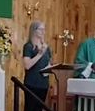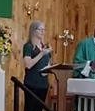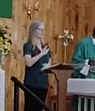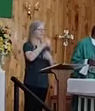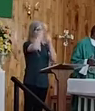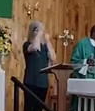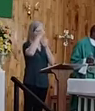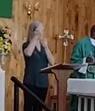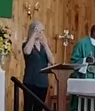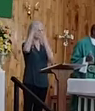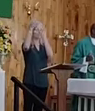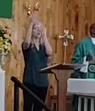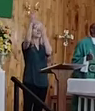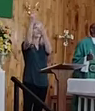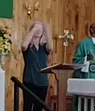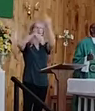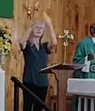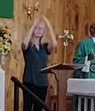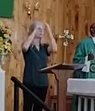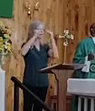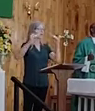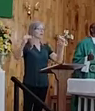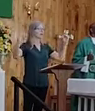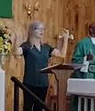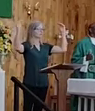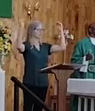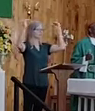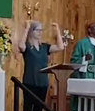Our Father, who art in